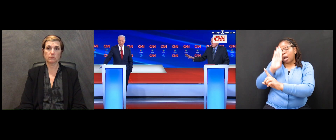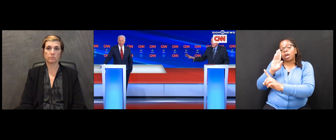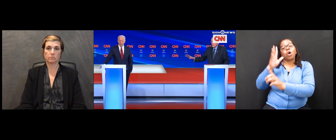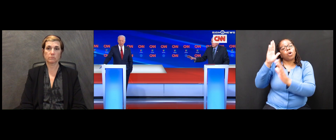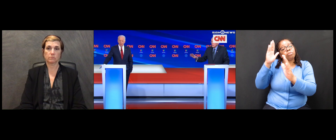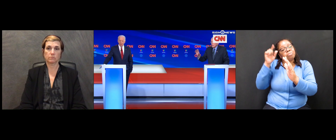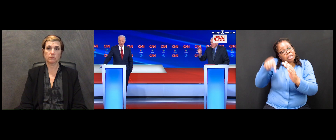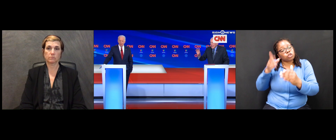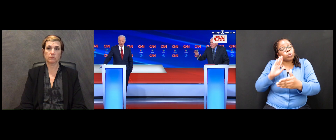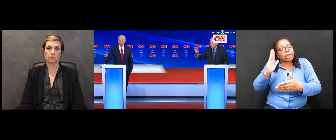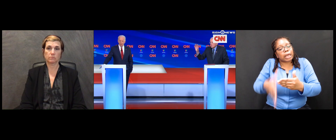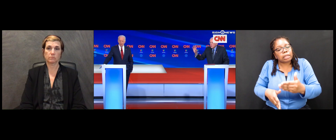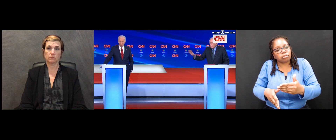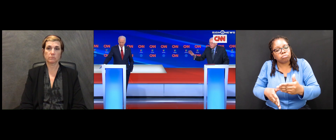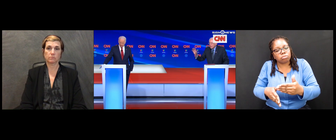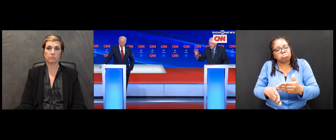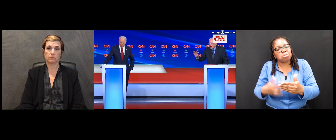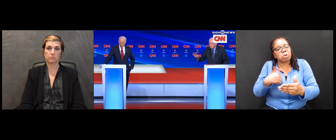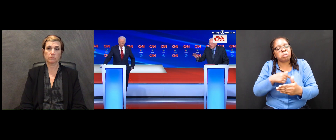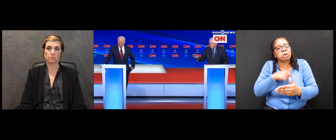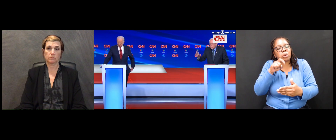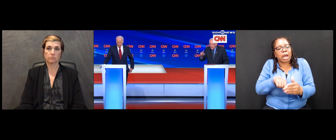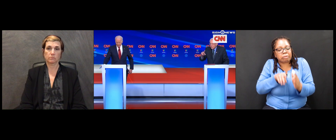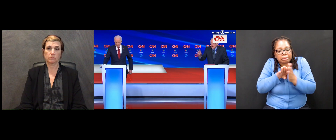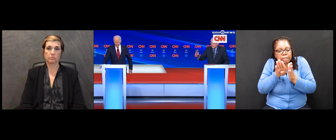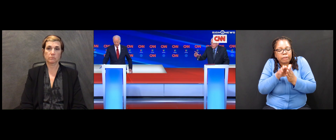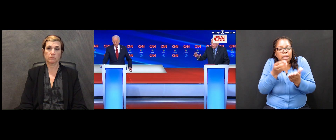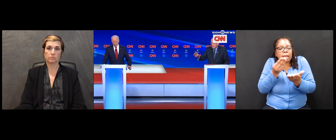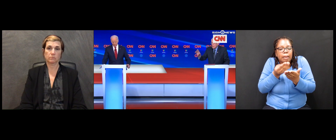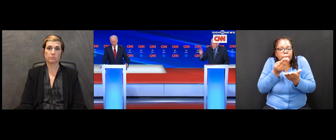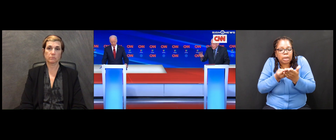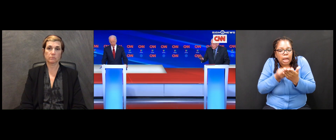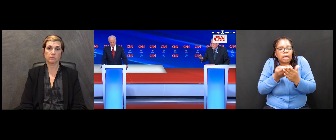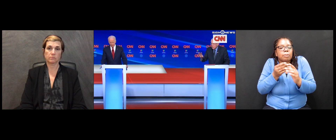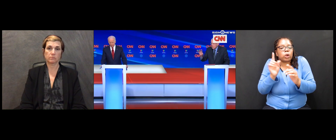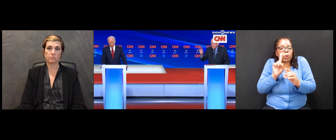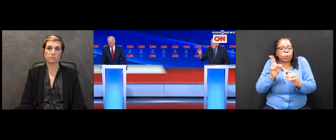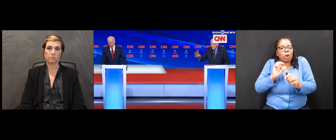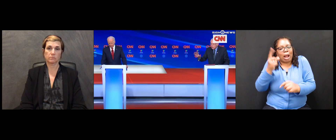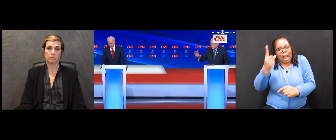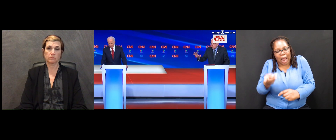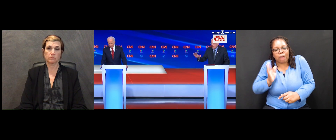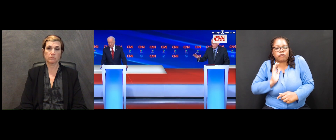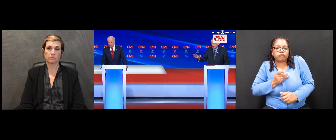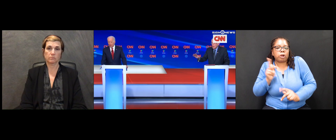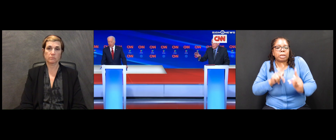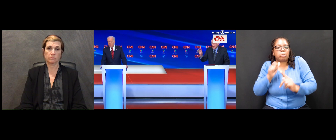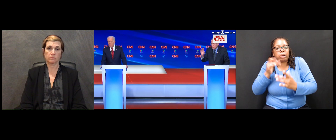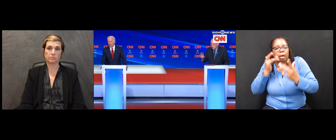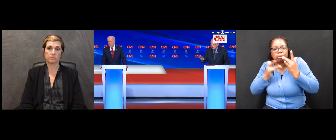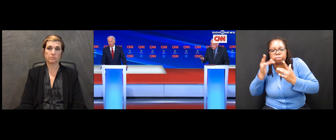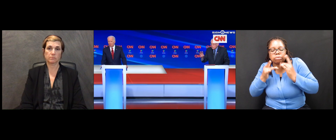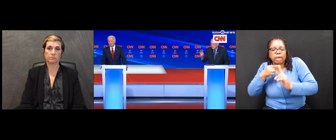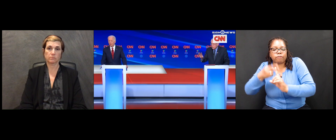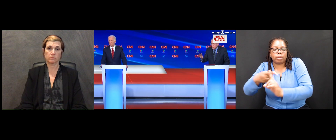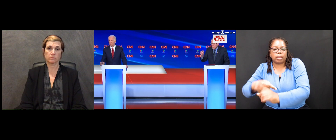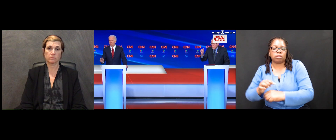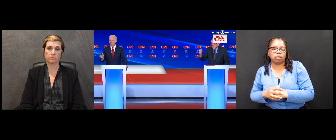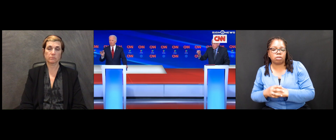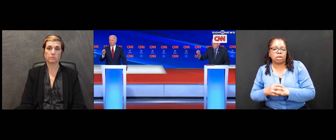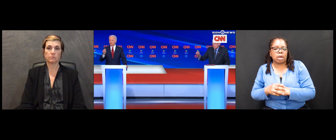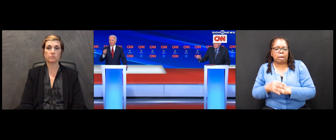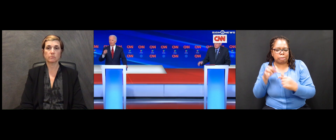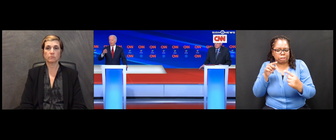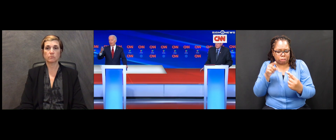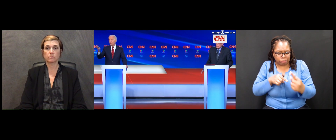end, and we are going to have to develop an economy in which half of our people are not living paycheck to paycheck and struggling to put food